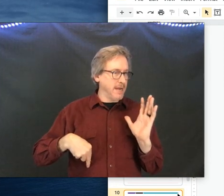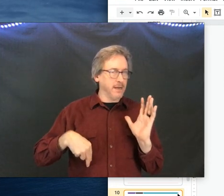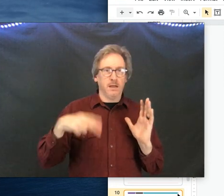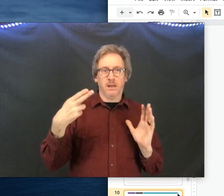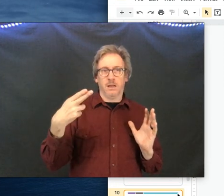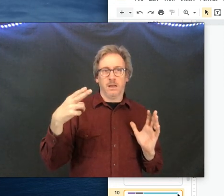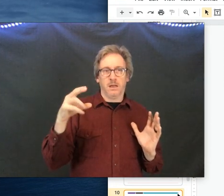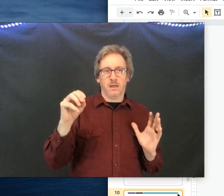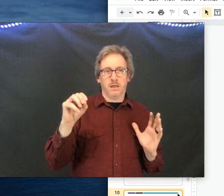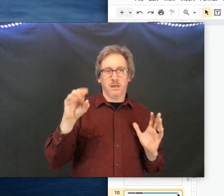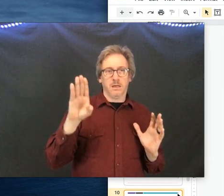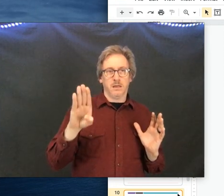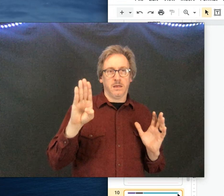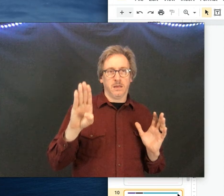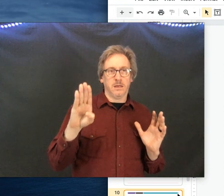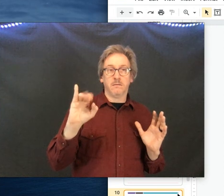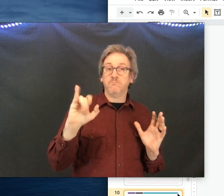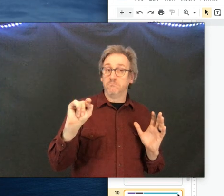read